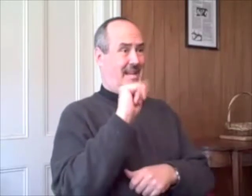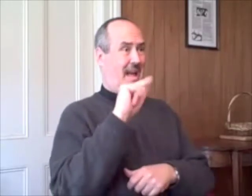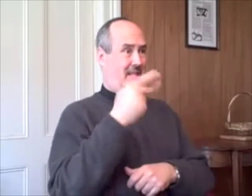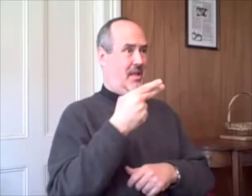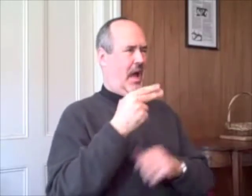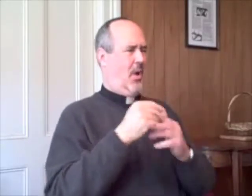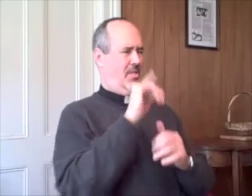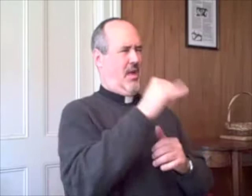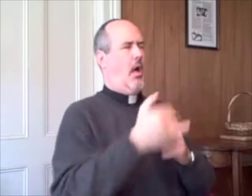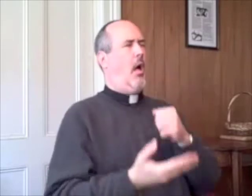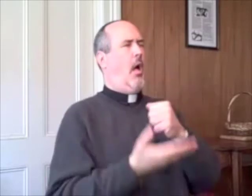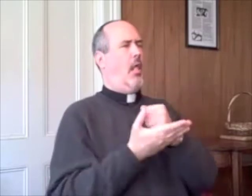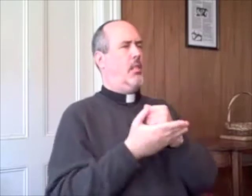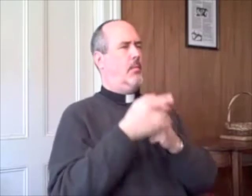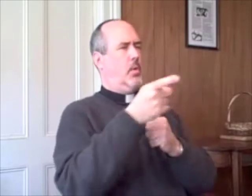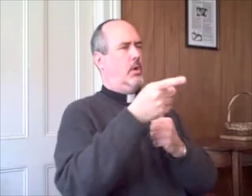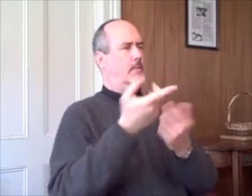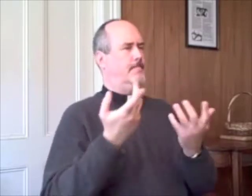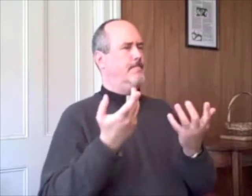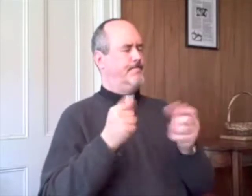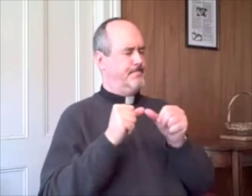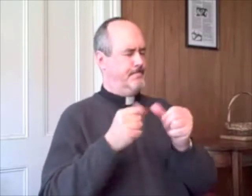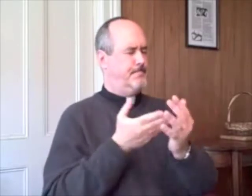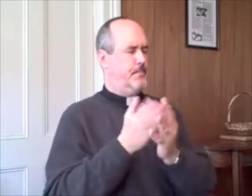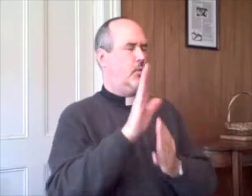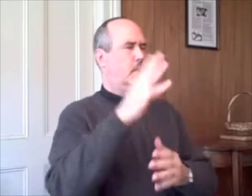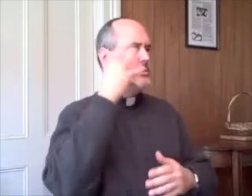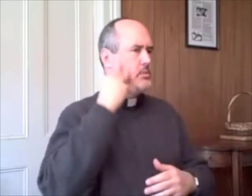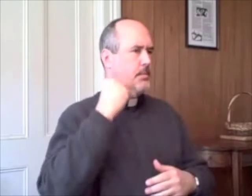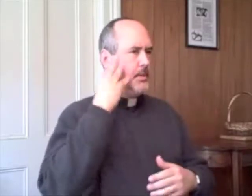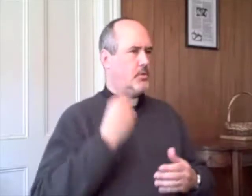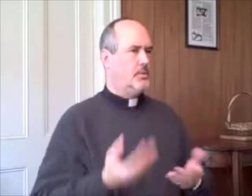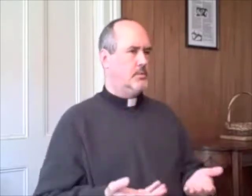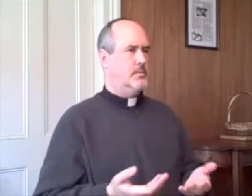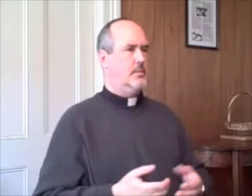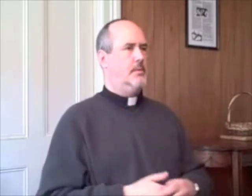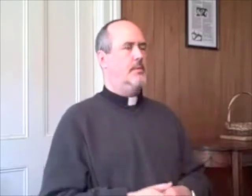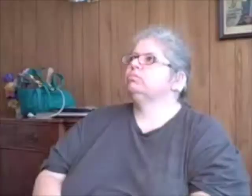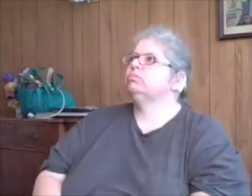How has your faith helped you to get through all of these experiences that you've had?